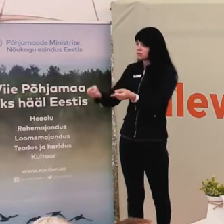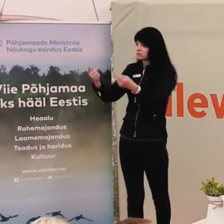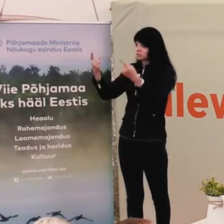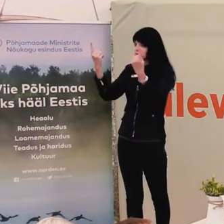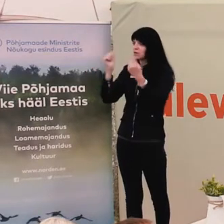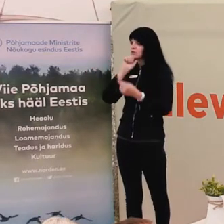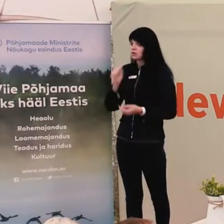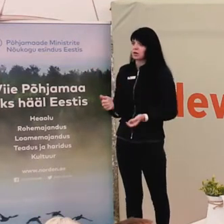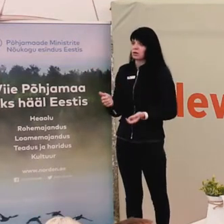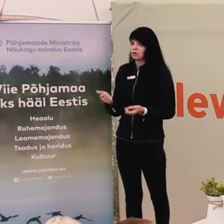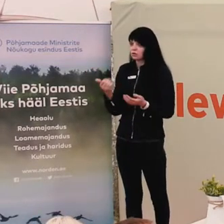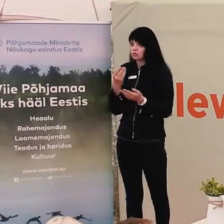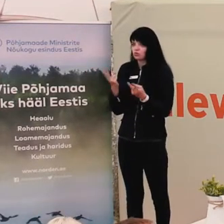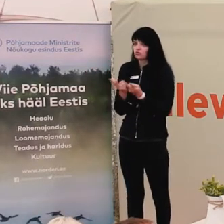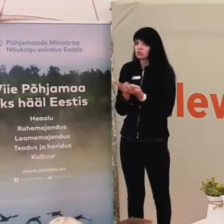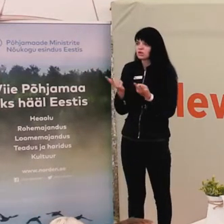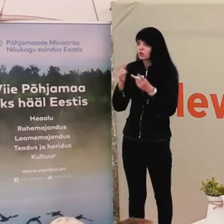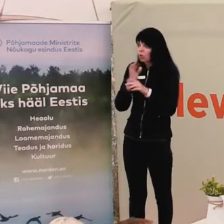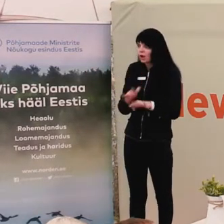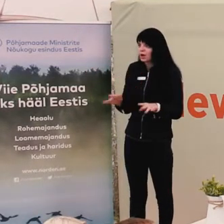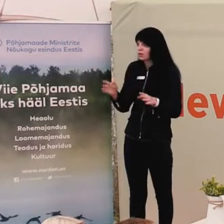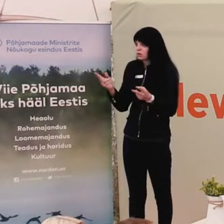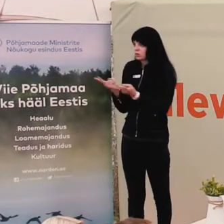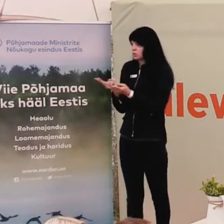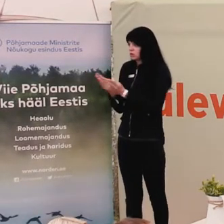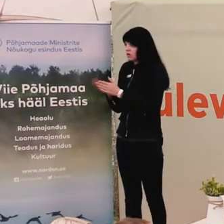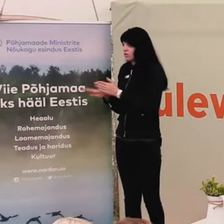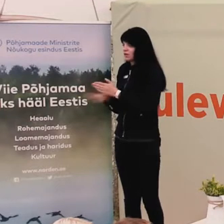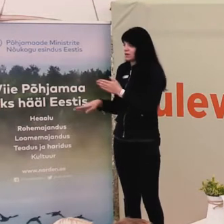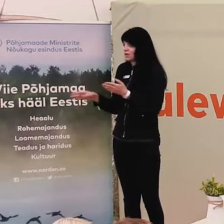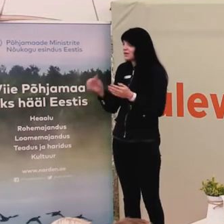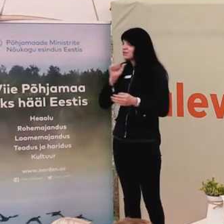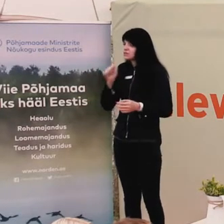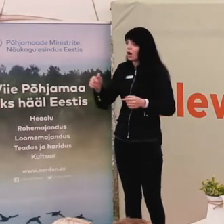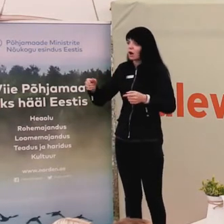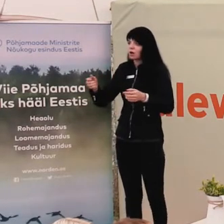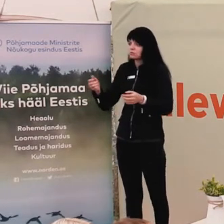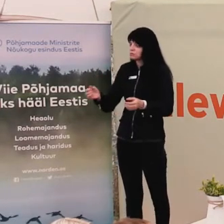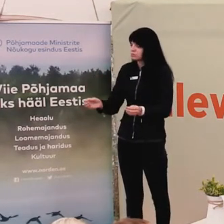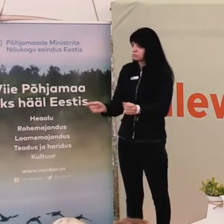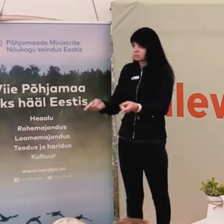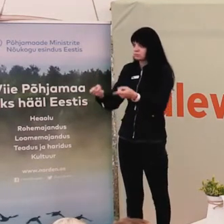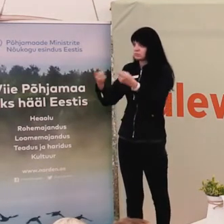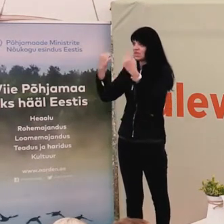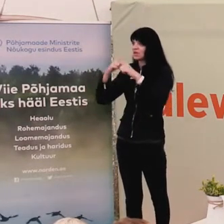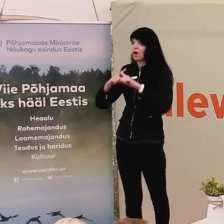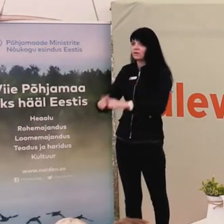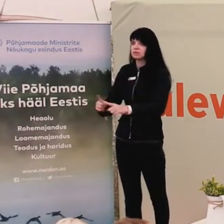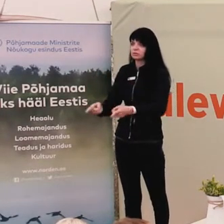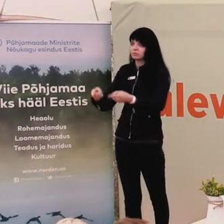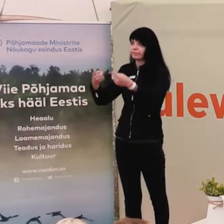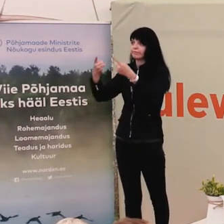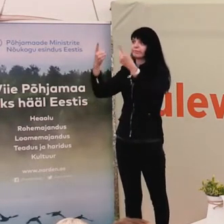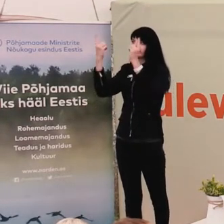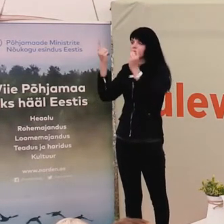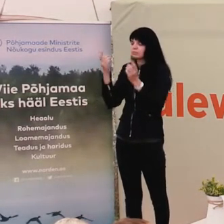green consumption, green growth. We can't have it forever. We need to limit ourselves anyway. And that's, I think, is not everyone agrees on that.